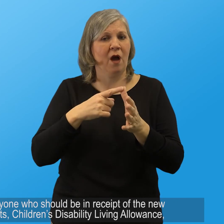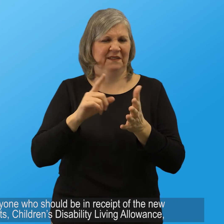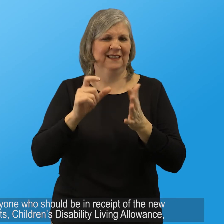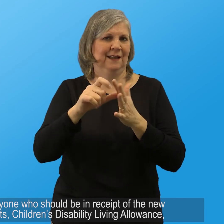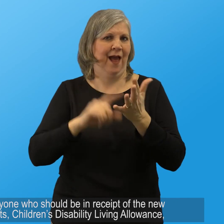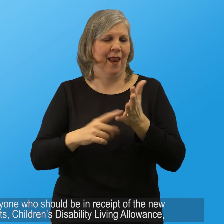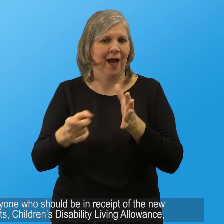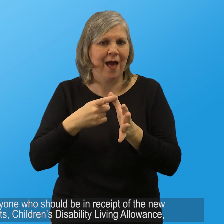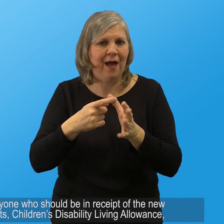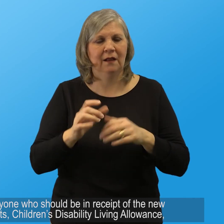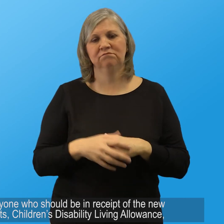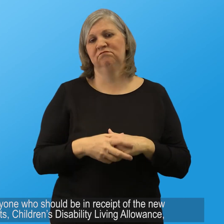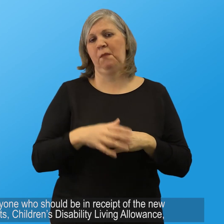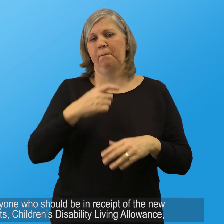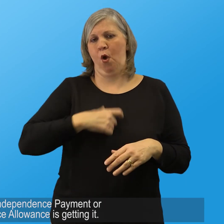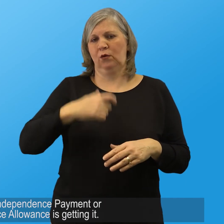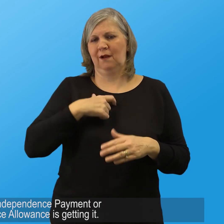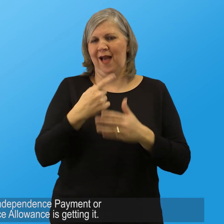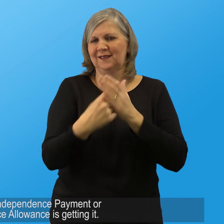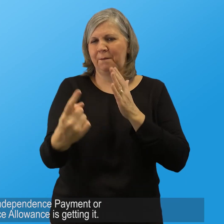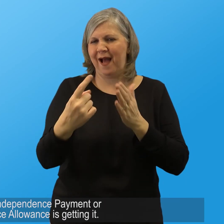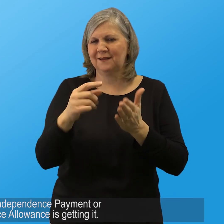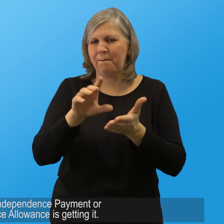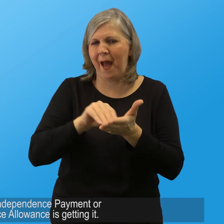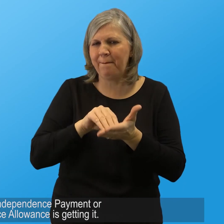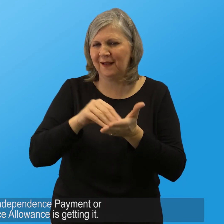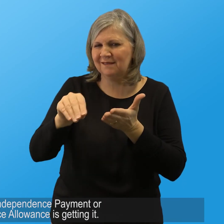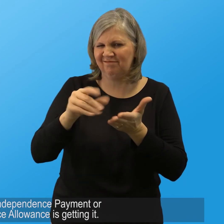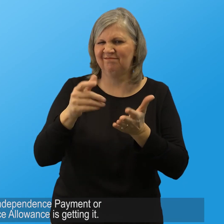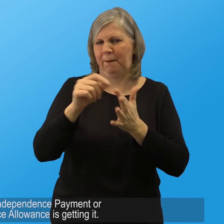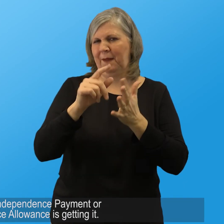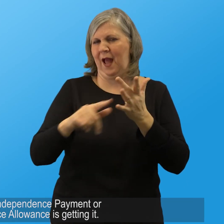personal independence payment, or attendance allowance is getting it.